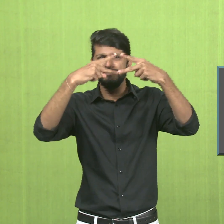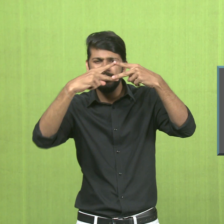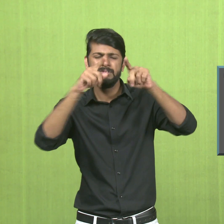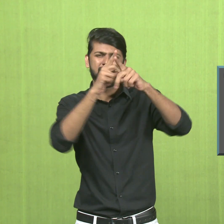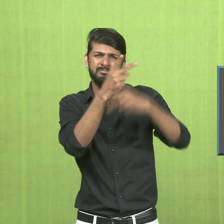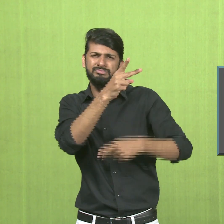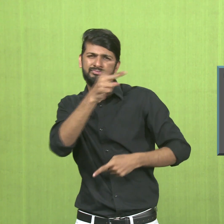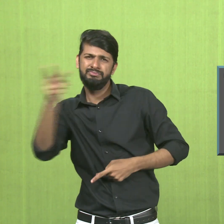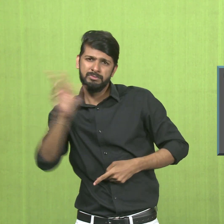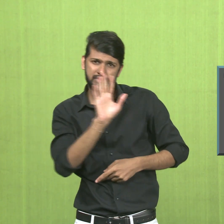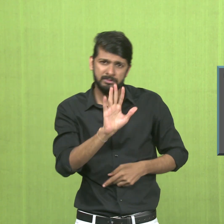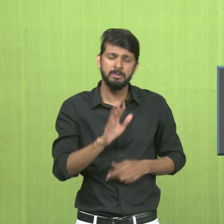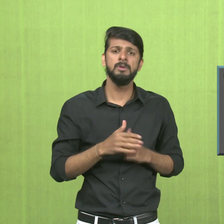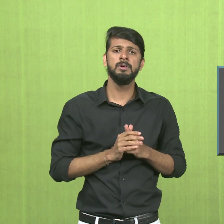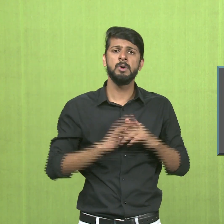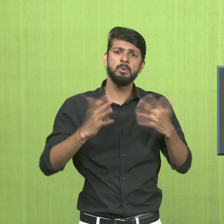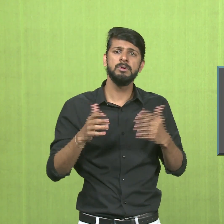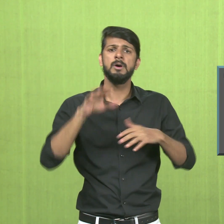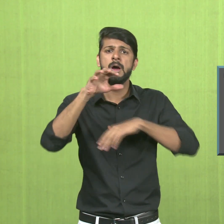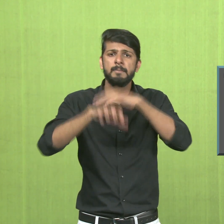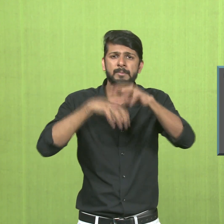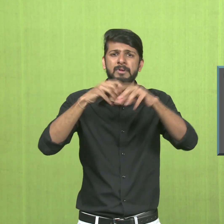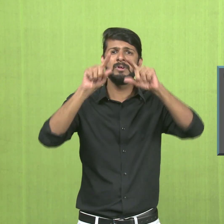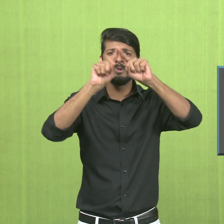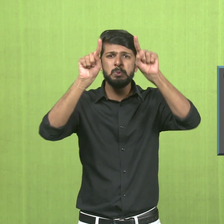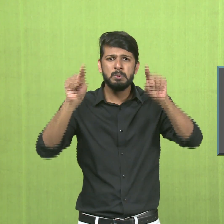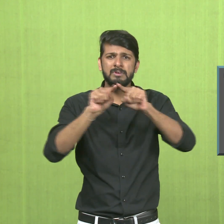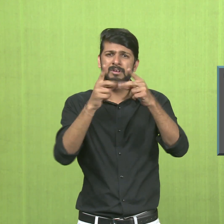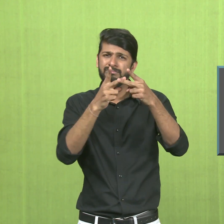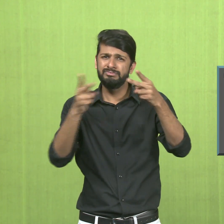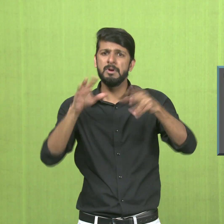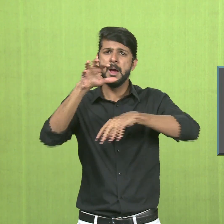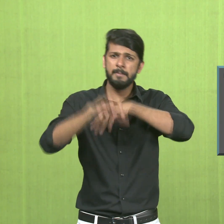figures.